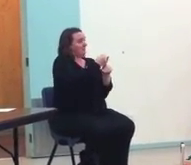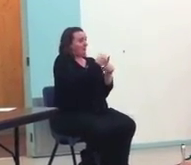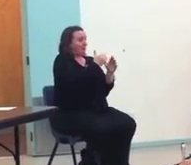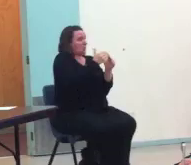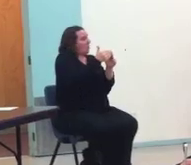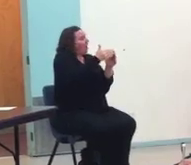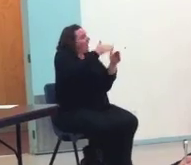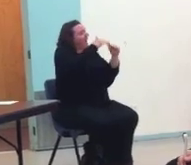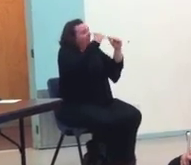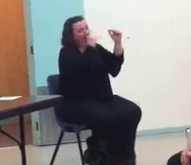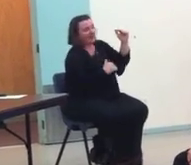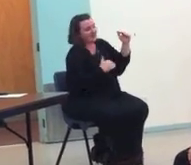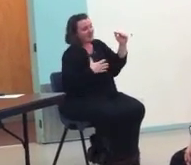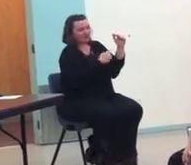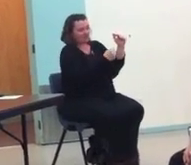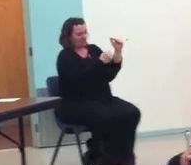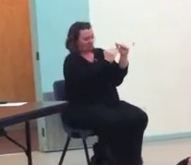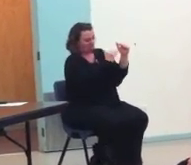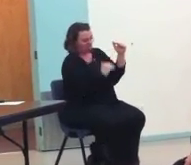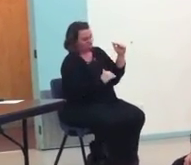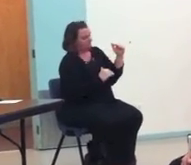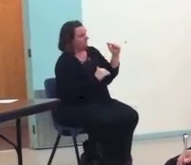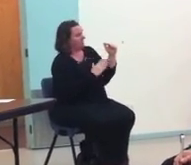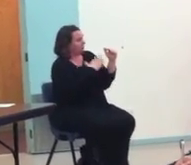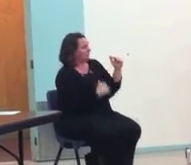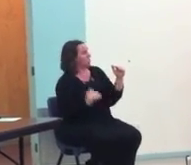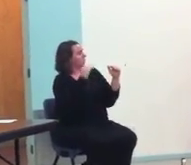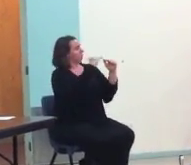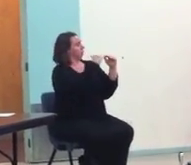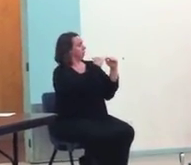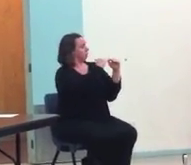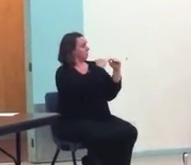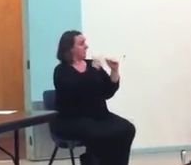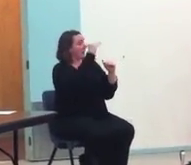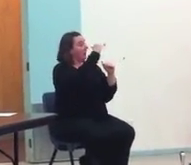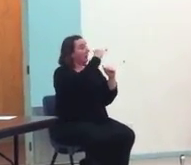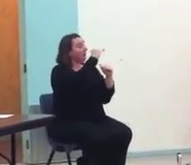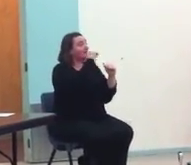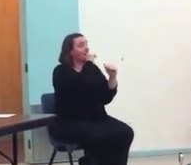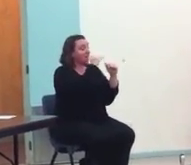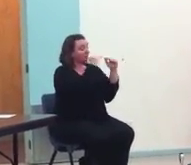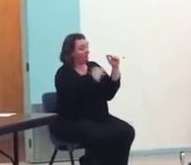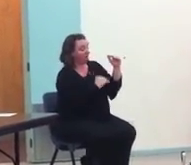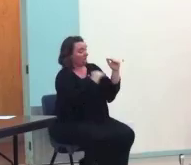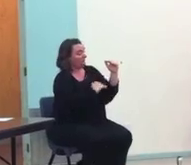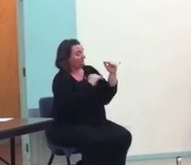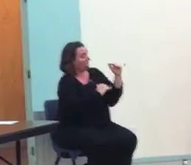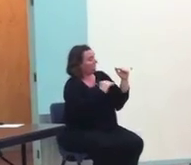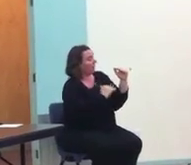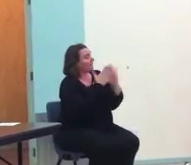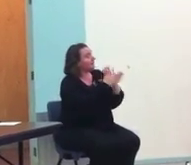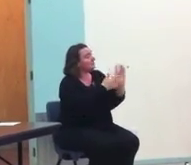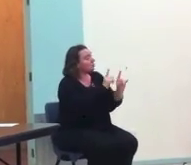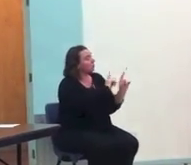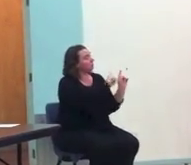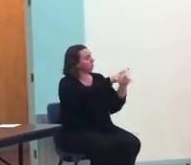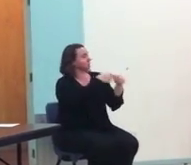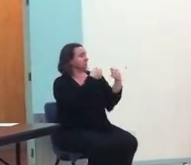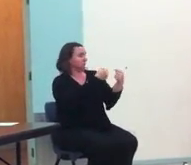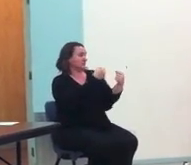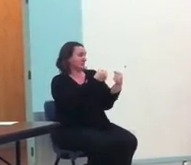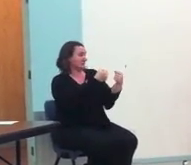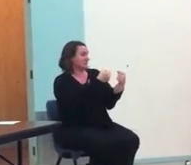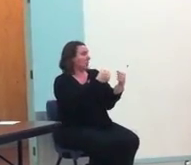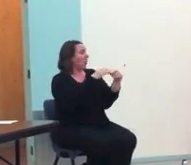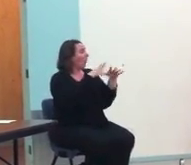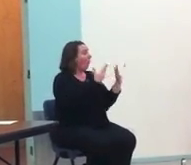lifetime. And all too many of these actually end up in our prisons or in institutions.